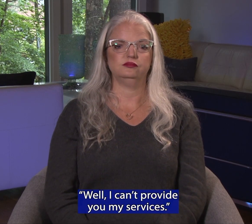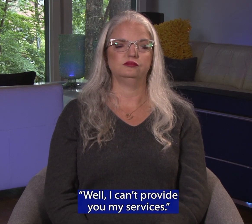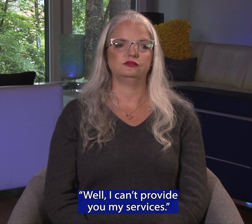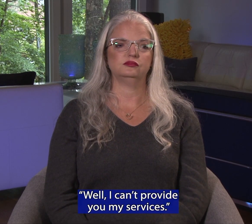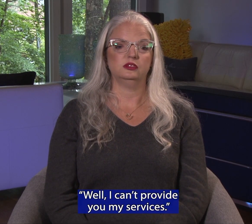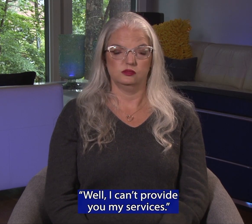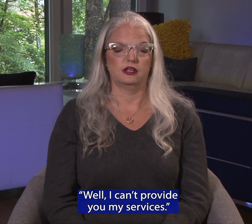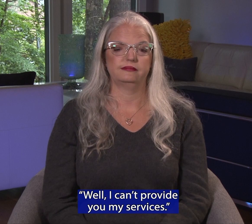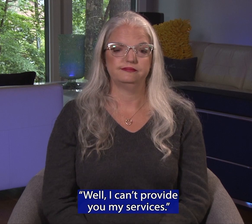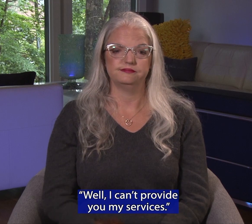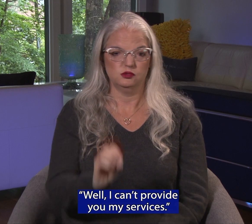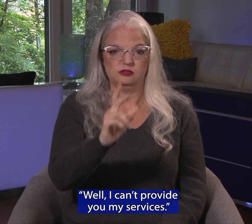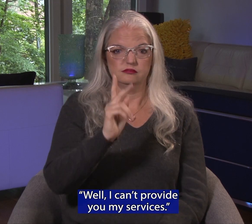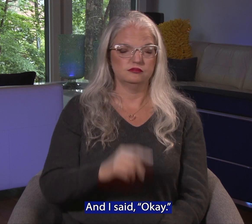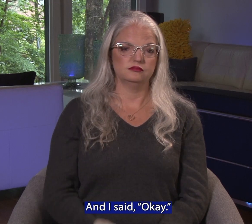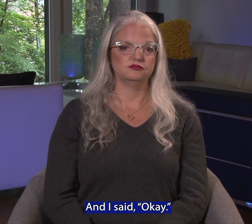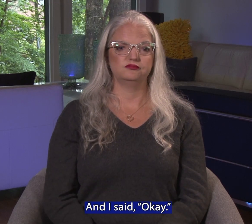services. And I said, okay.